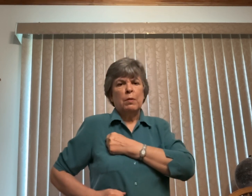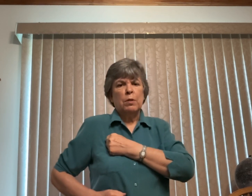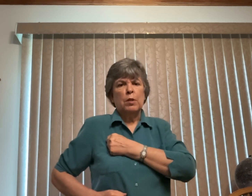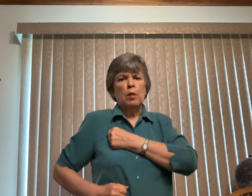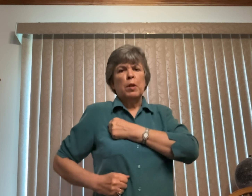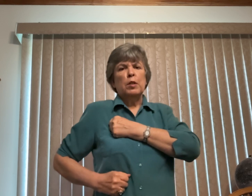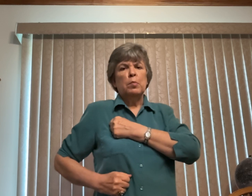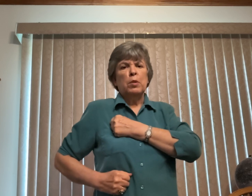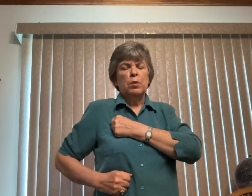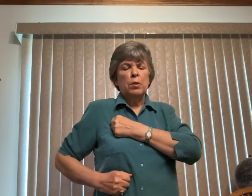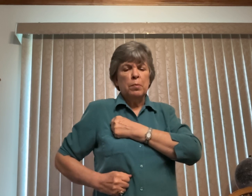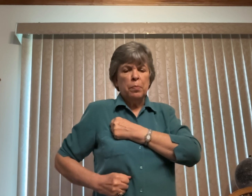stand on my tiptoes here.